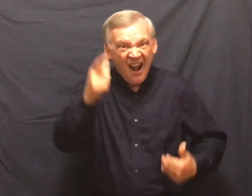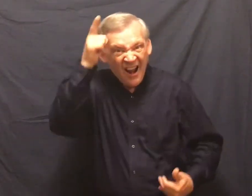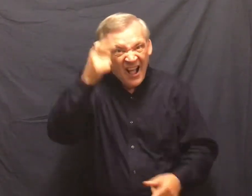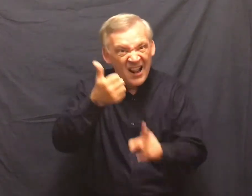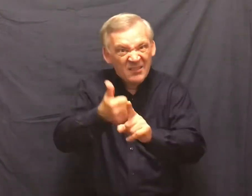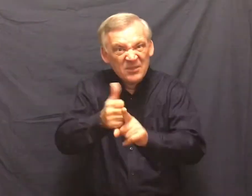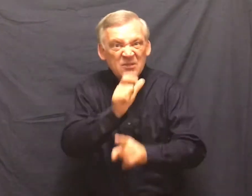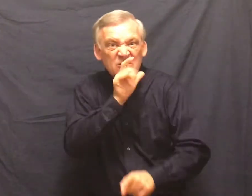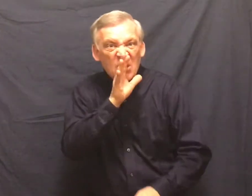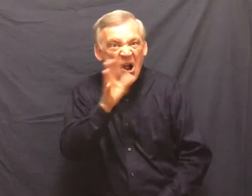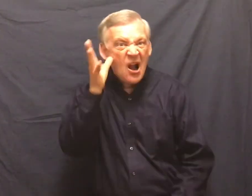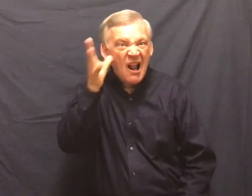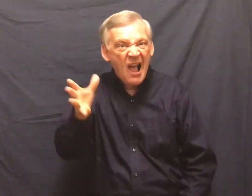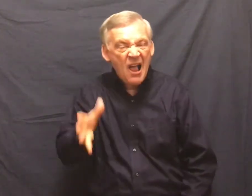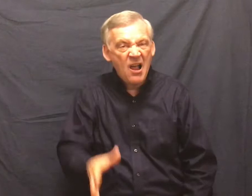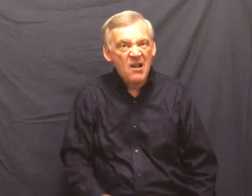The heck you wouldn't, said the rabbit.